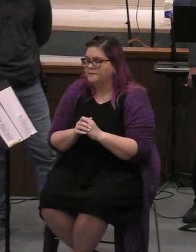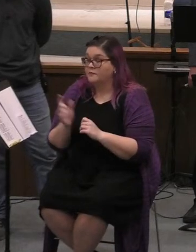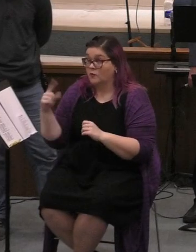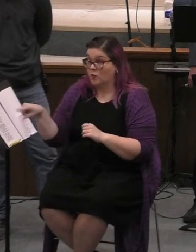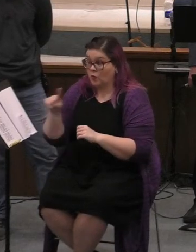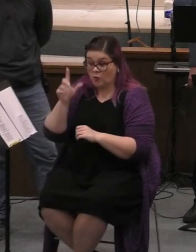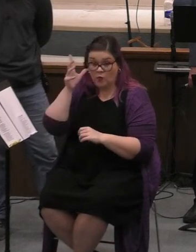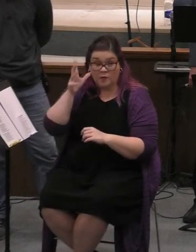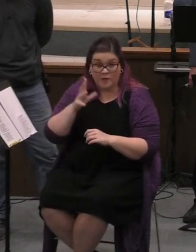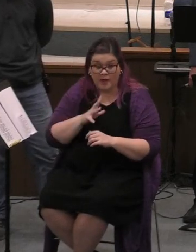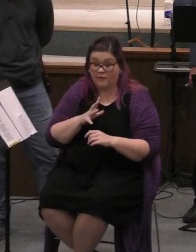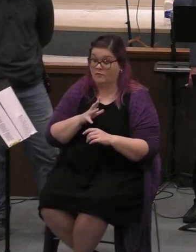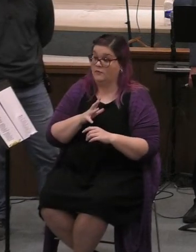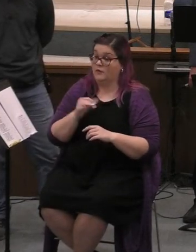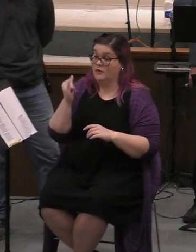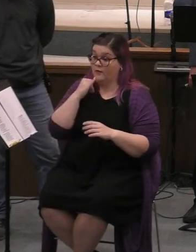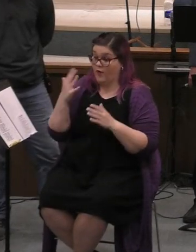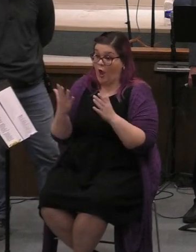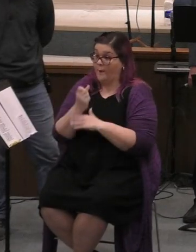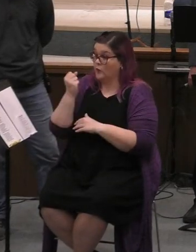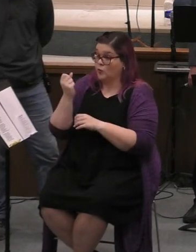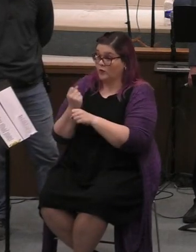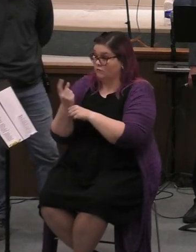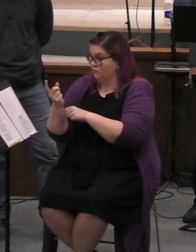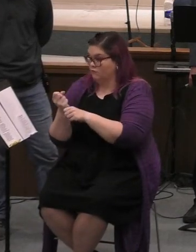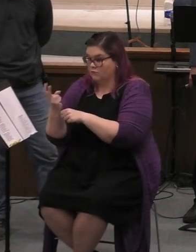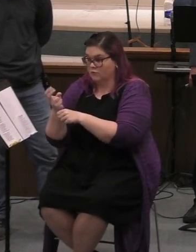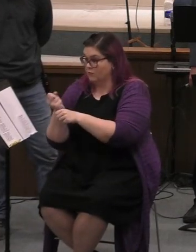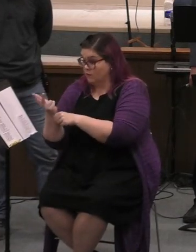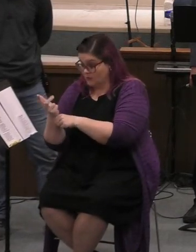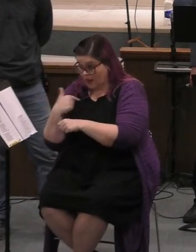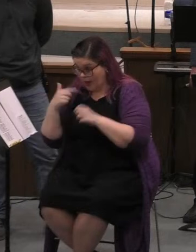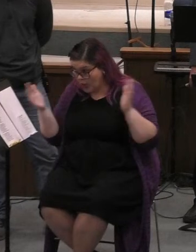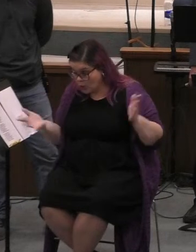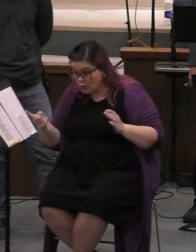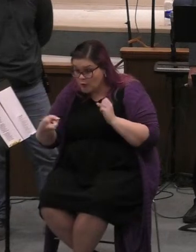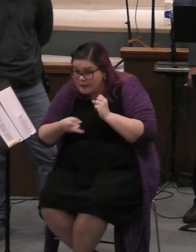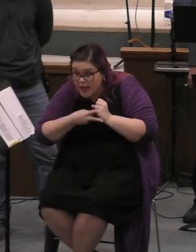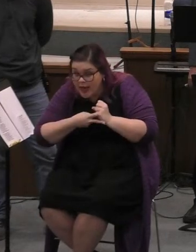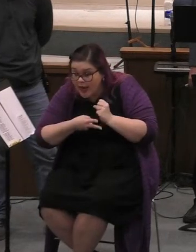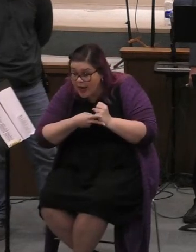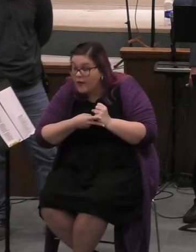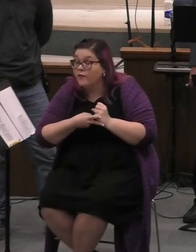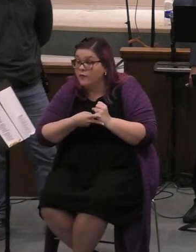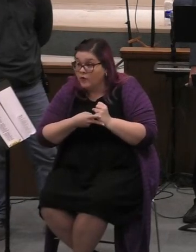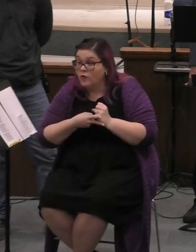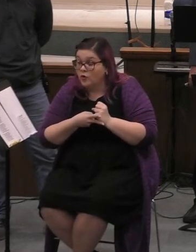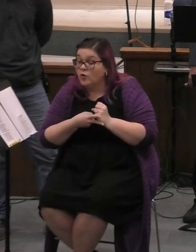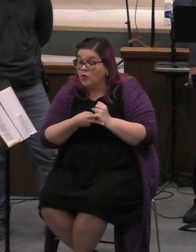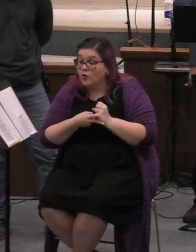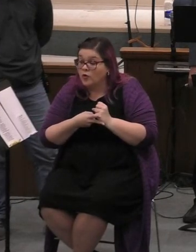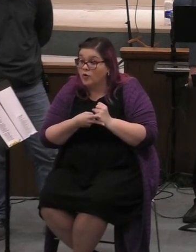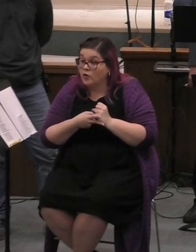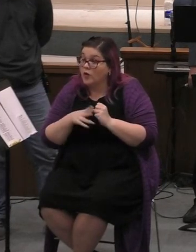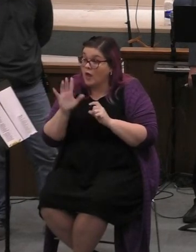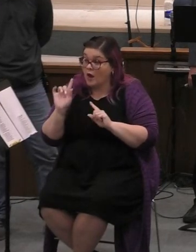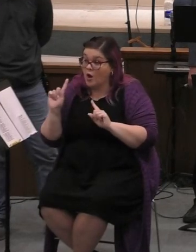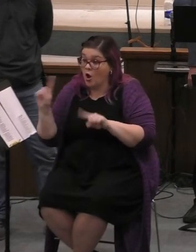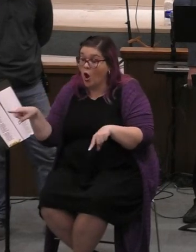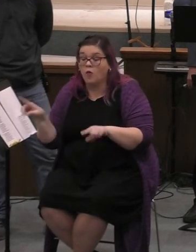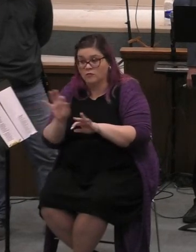men have given the opportunity in years to come. I would encourage you to save and put away your pennies for it, because you will not regret it.